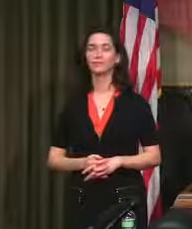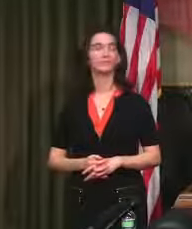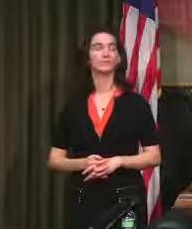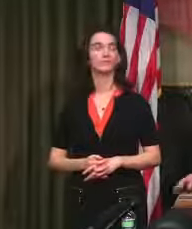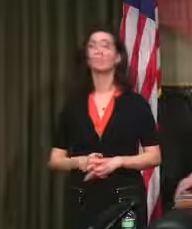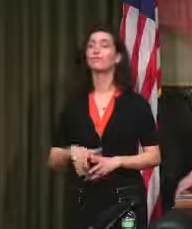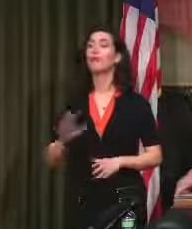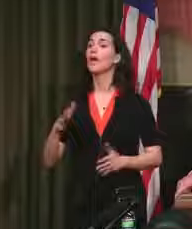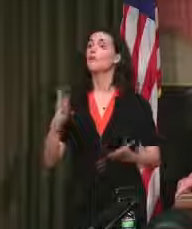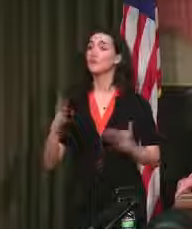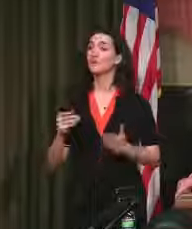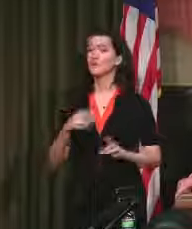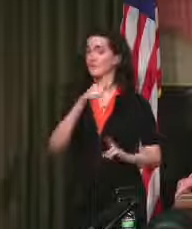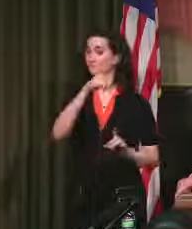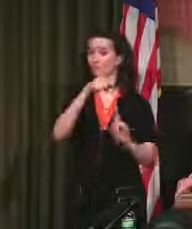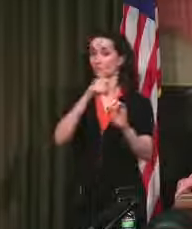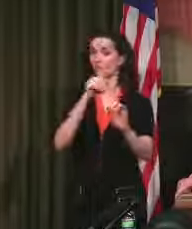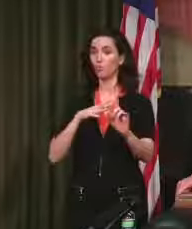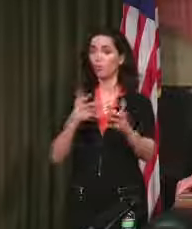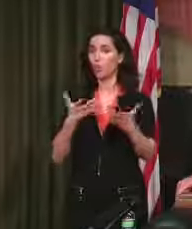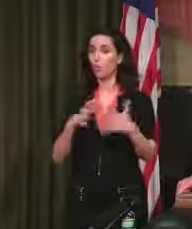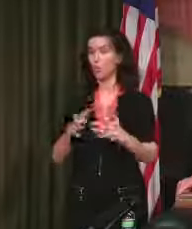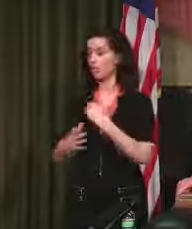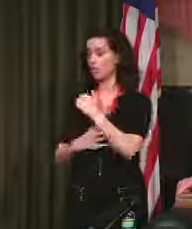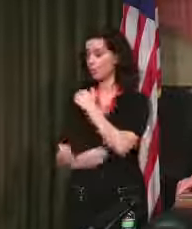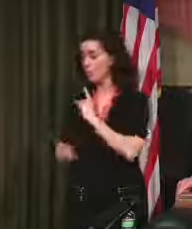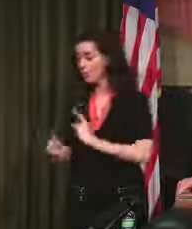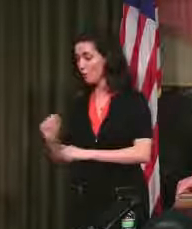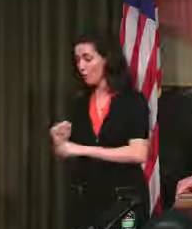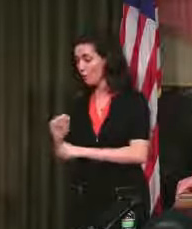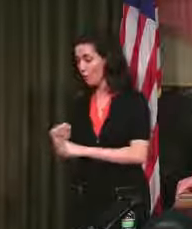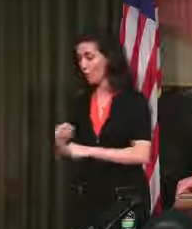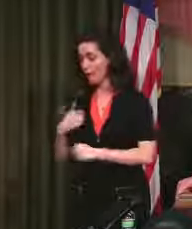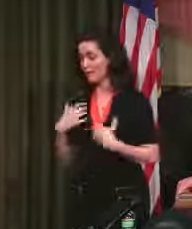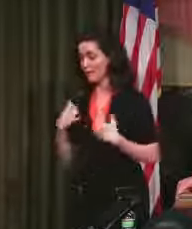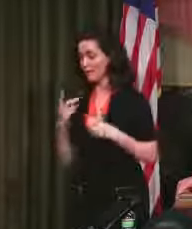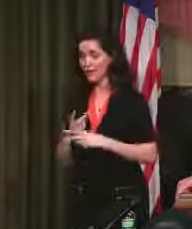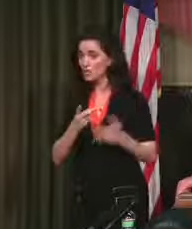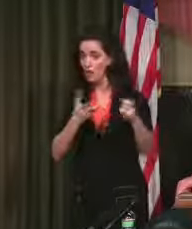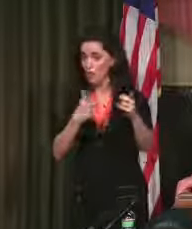And maybe if she doesn't want working poor people to have health care, she ought to just say it.